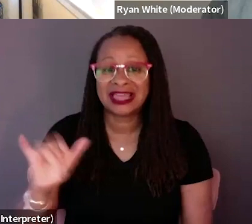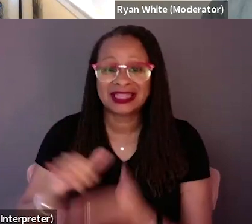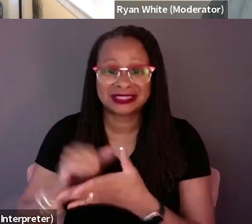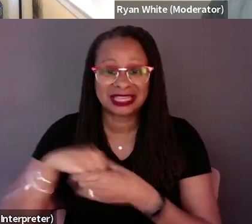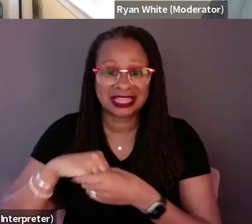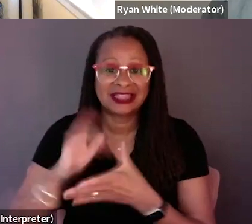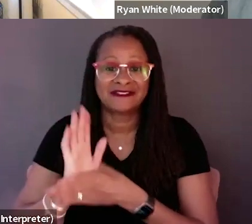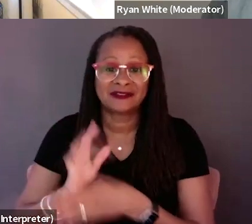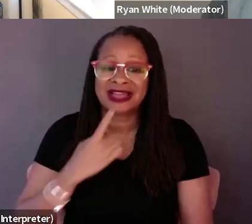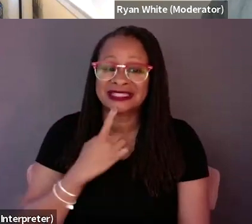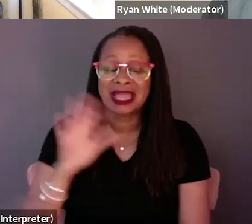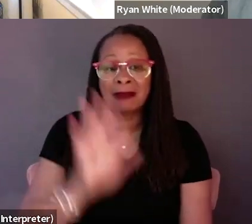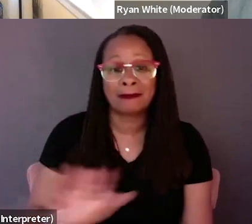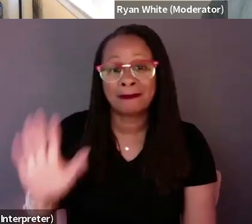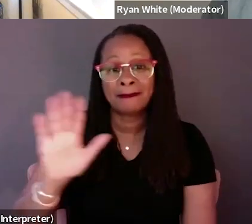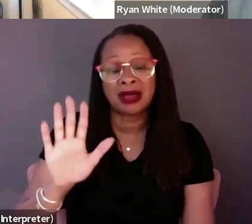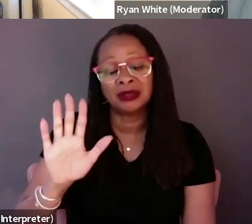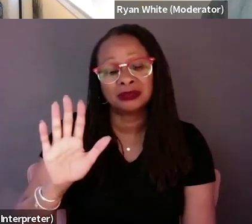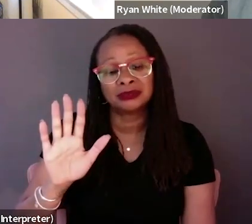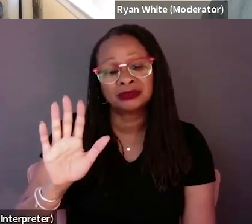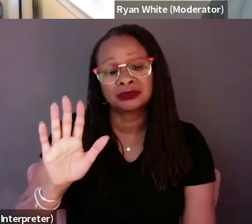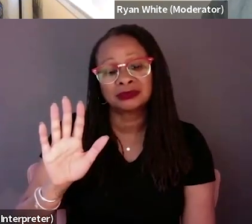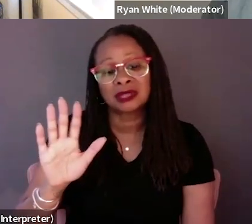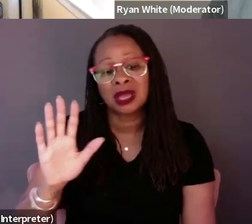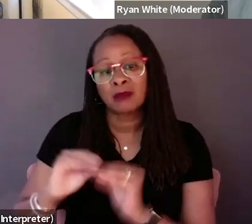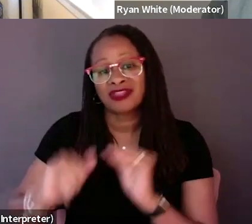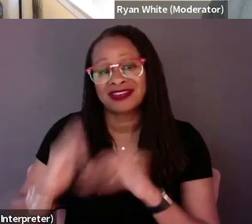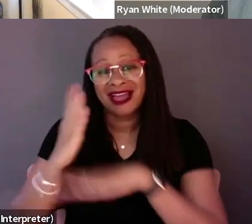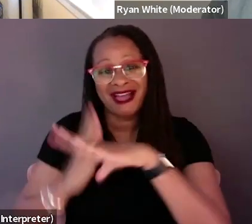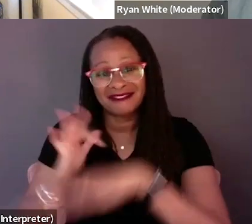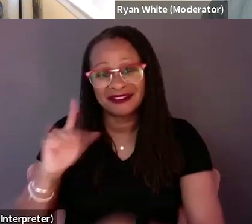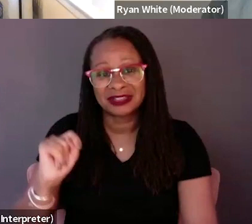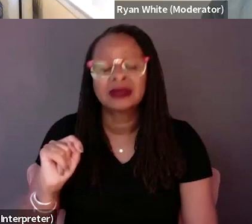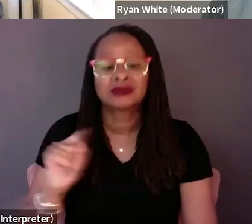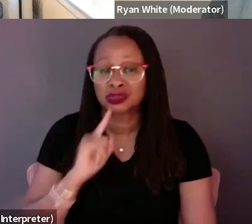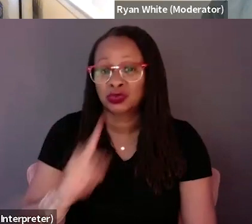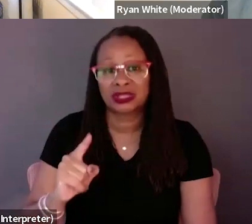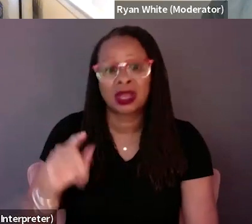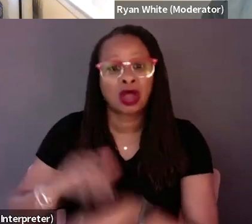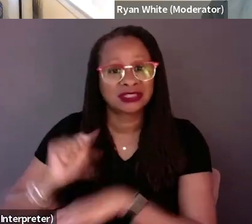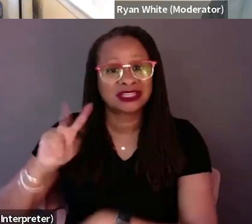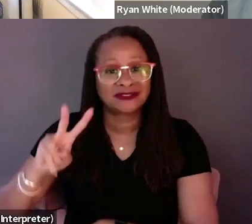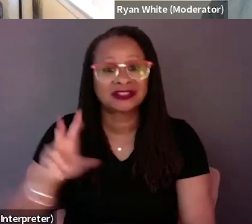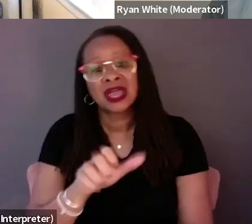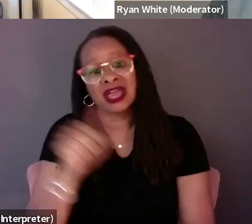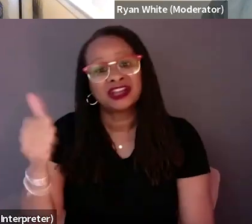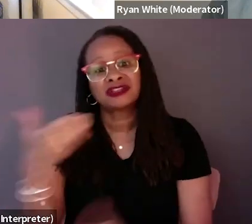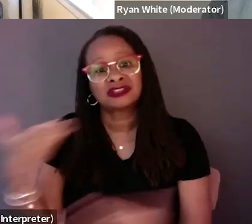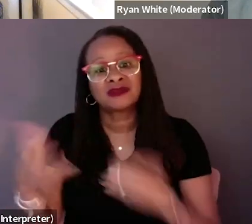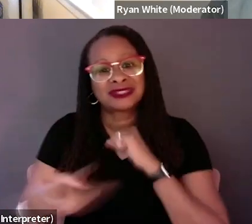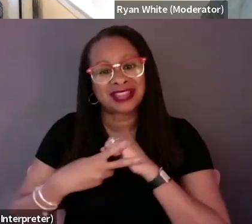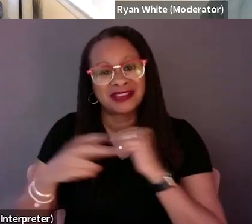the film. I'd say about half, probably a little bit more than half of it was actually on the air, and other stuff was from the field